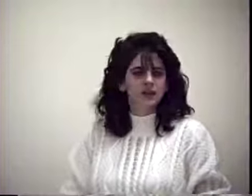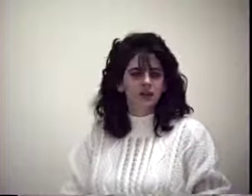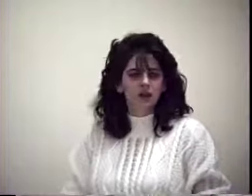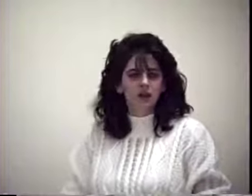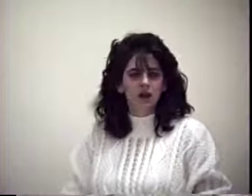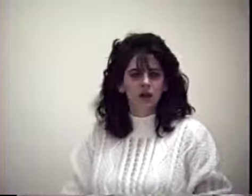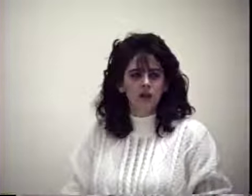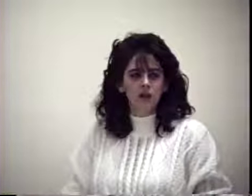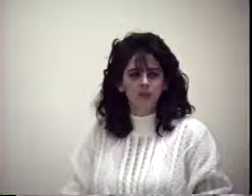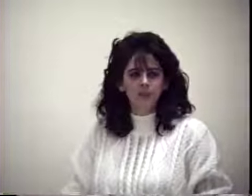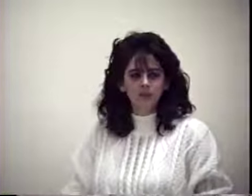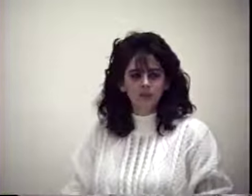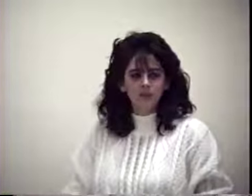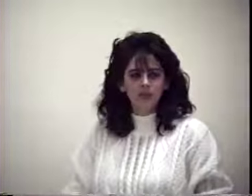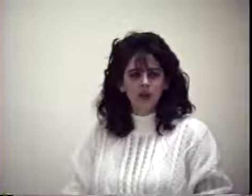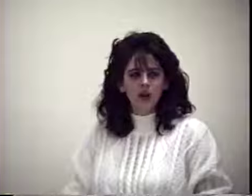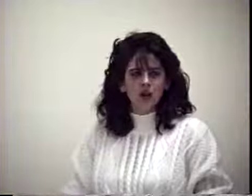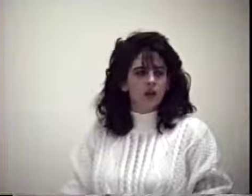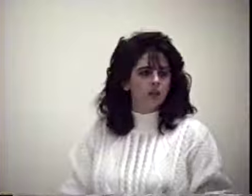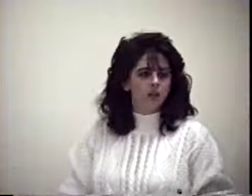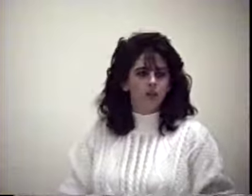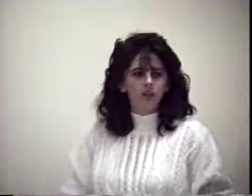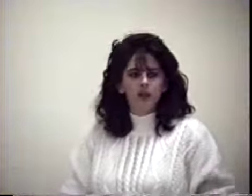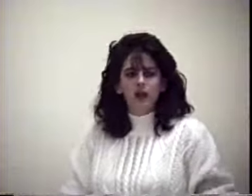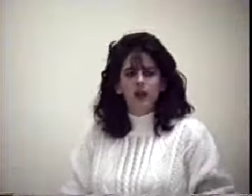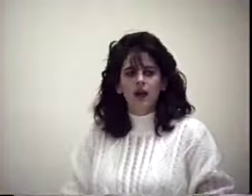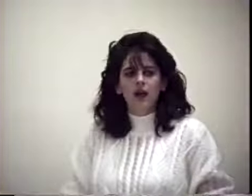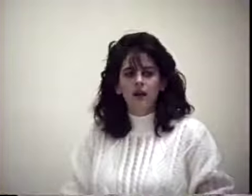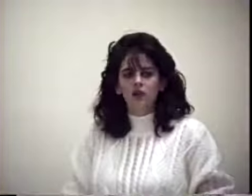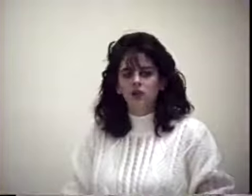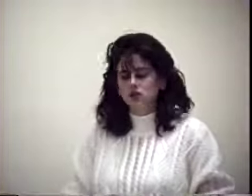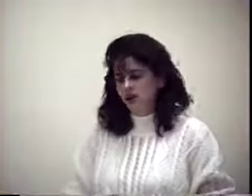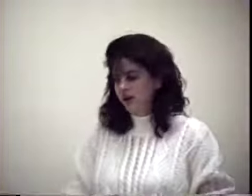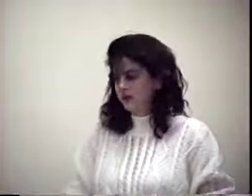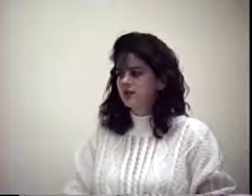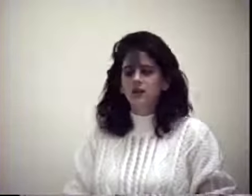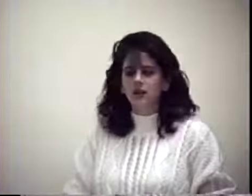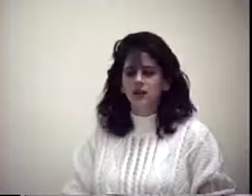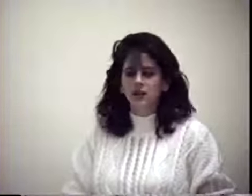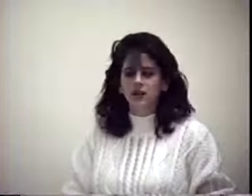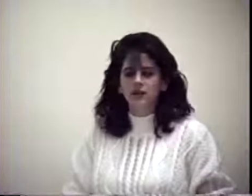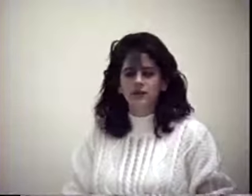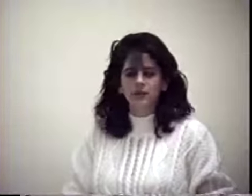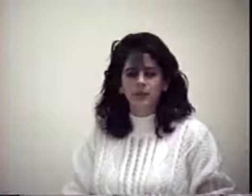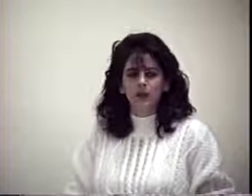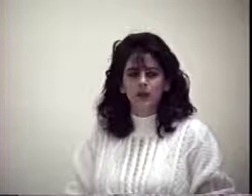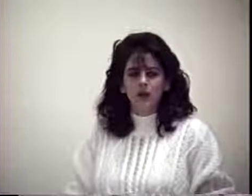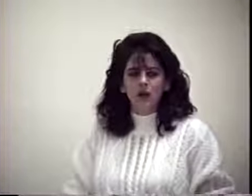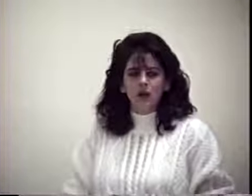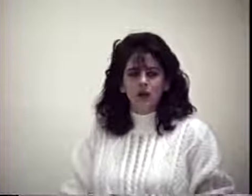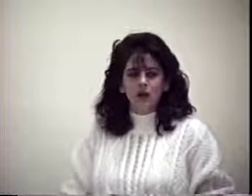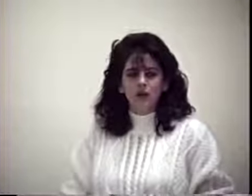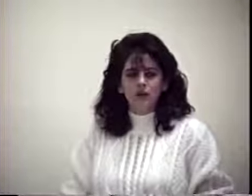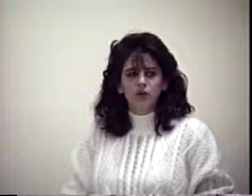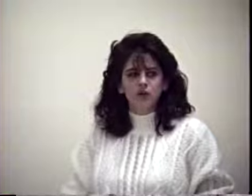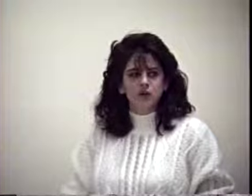myself. And with Willie and Janice and Janice's family. I've learned